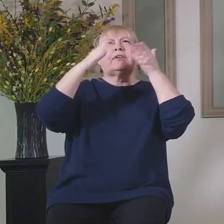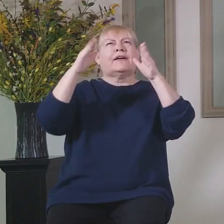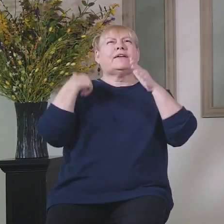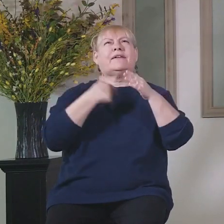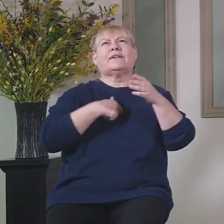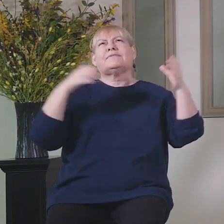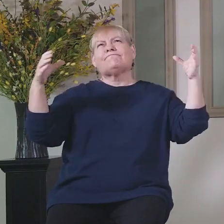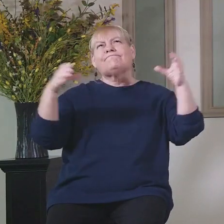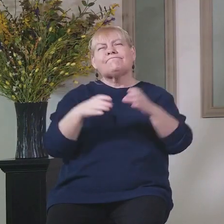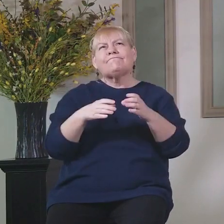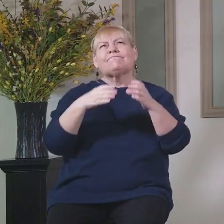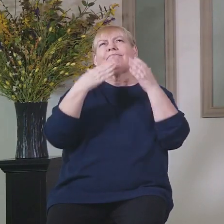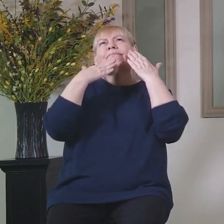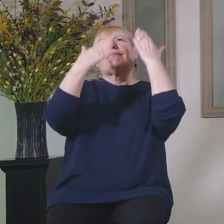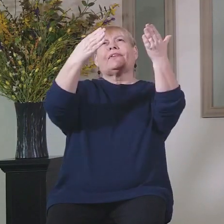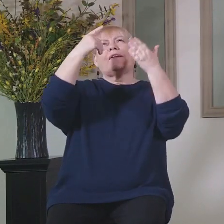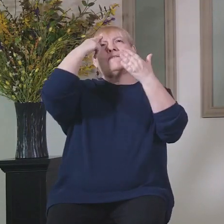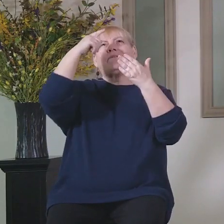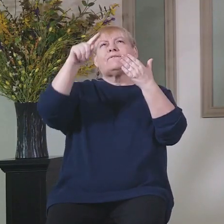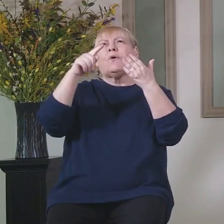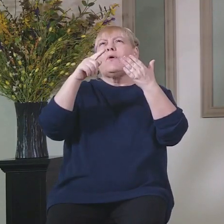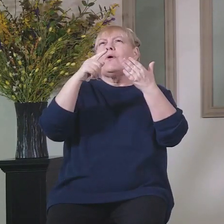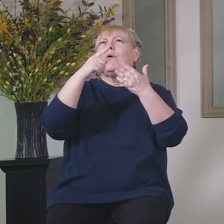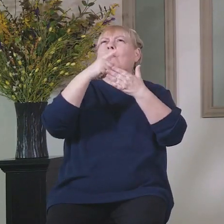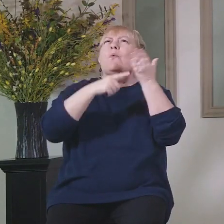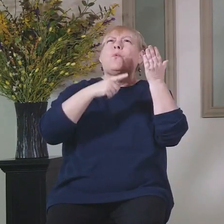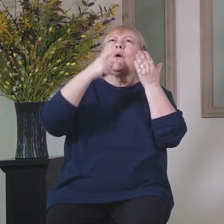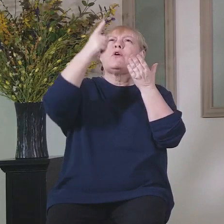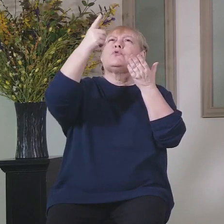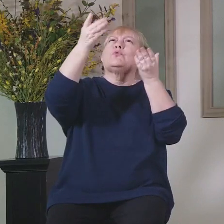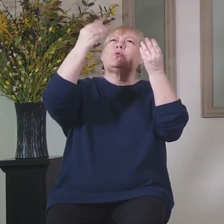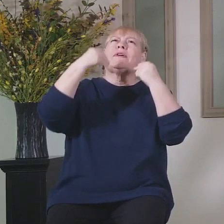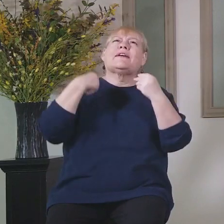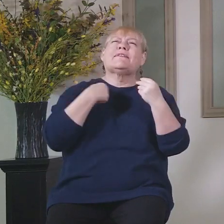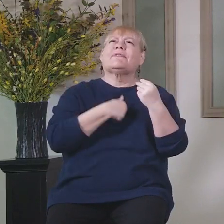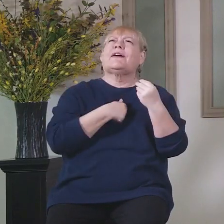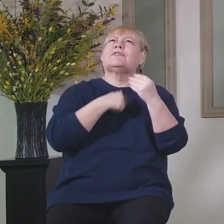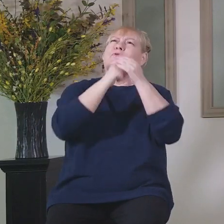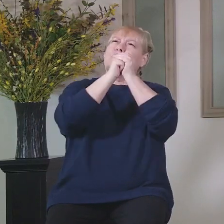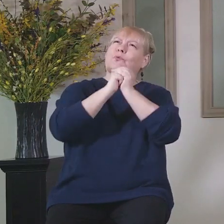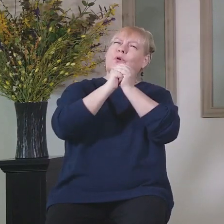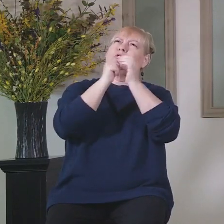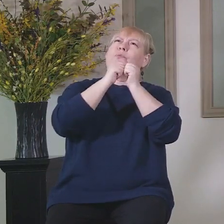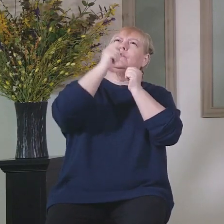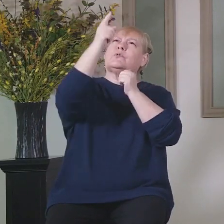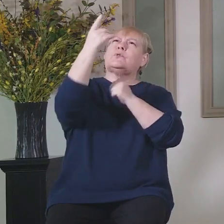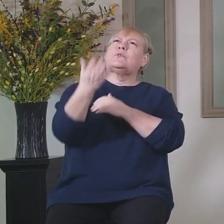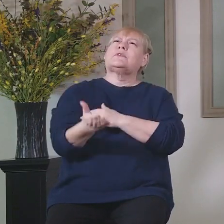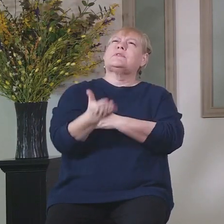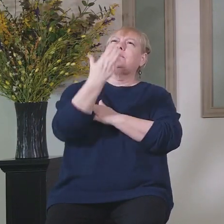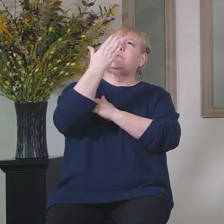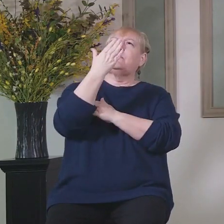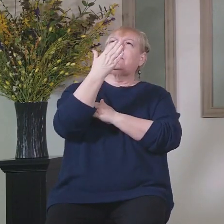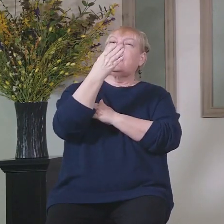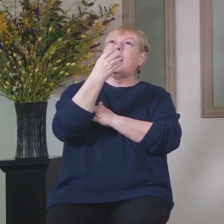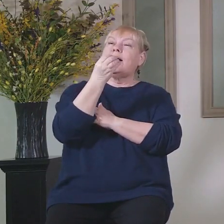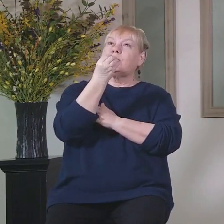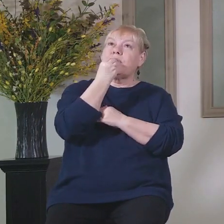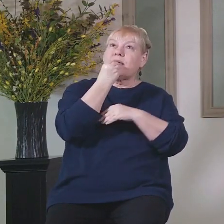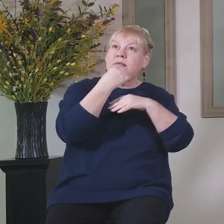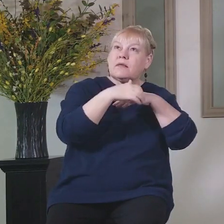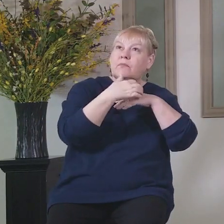together. Thank You for the resources and tools used for all of us to worship with You this morning. As we take this